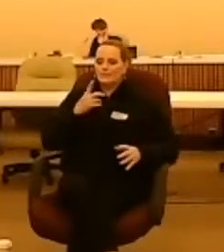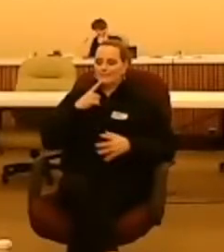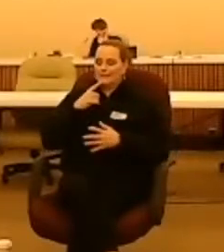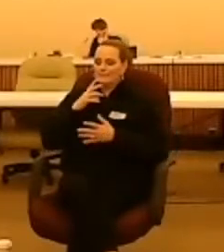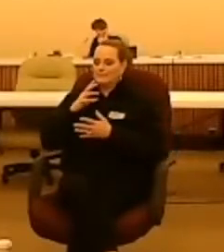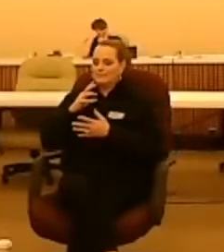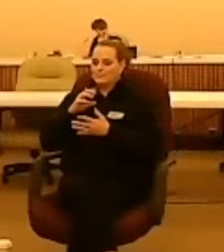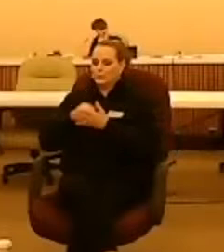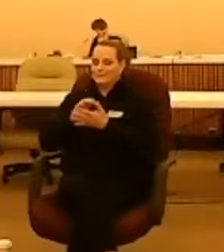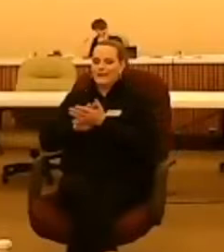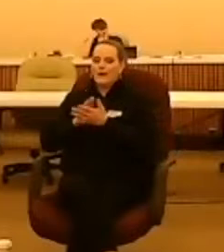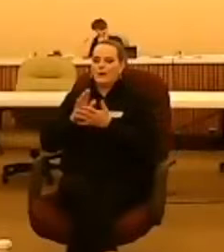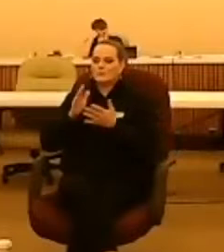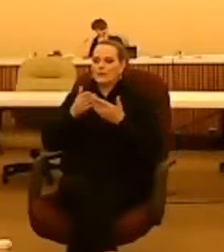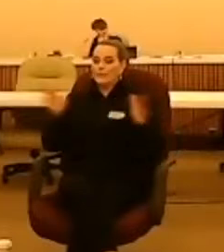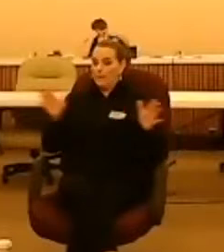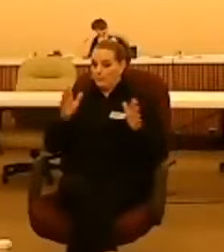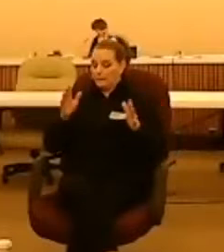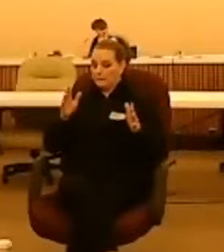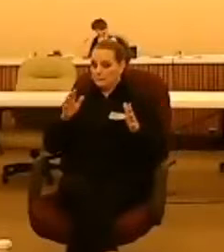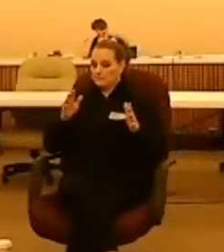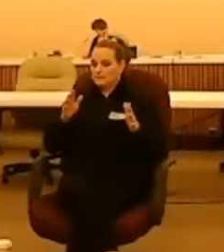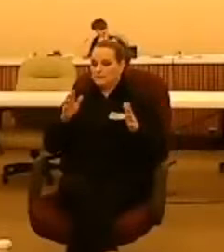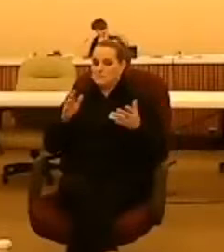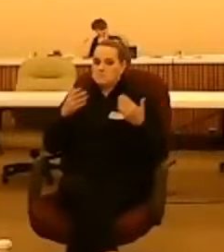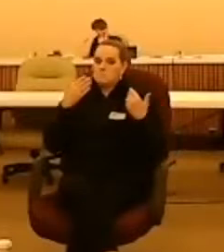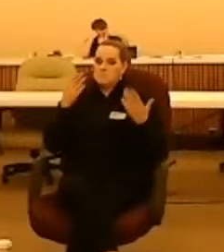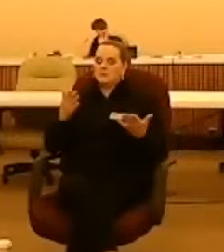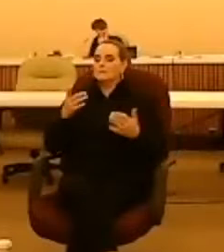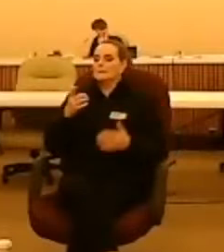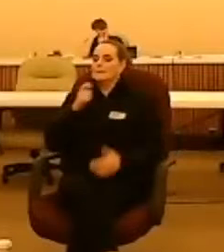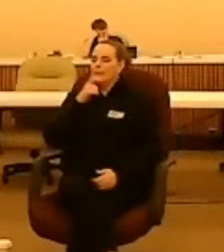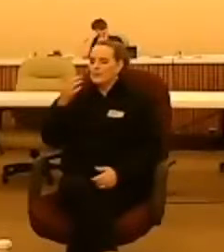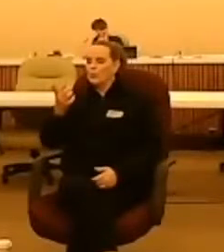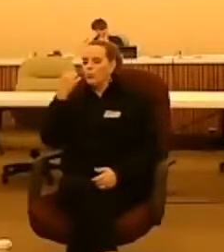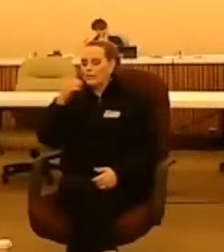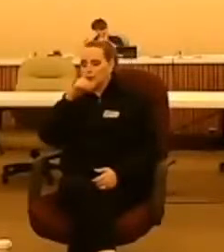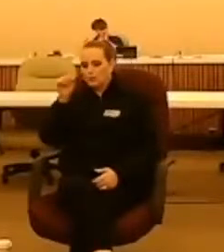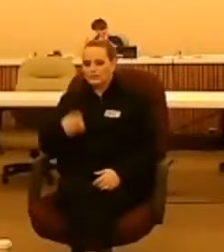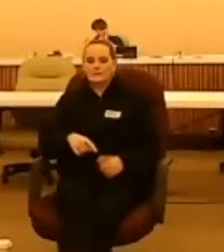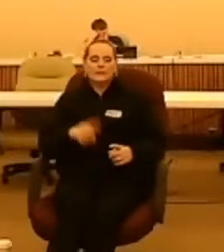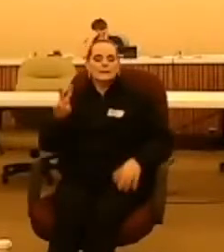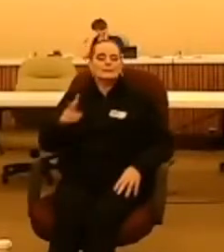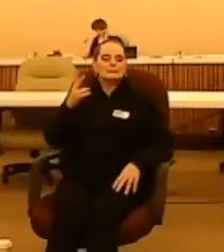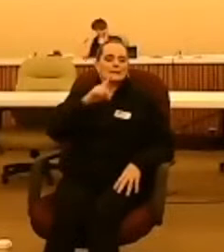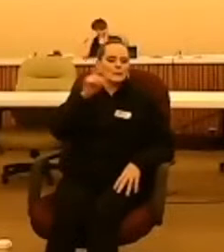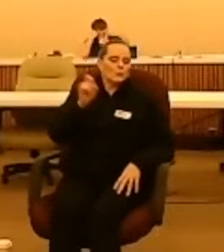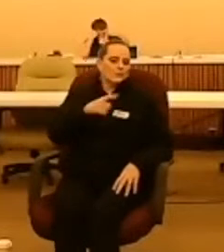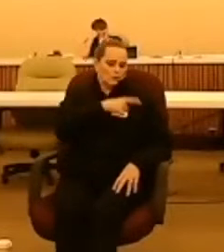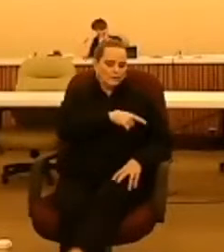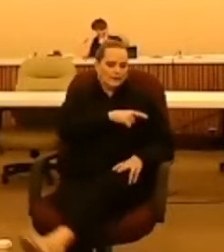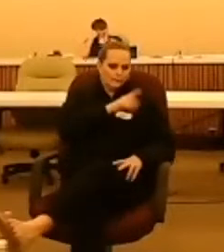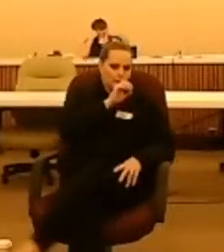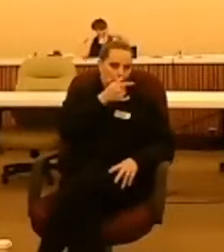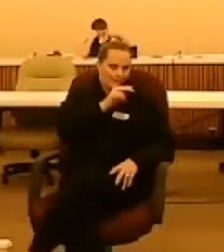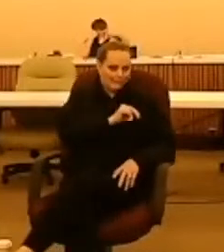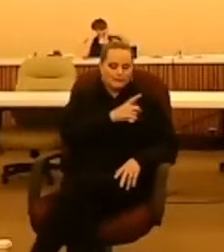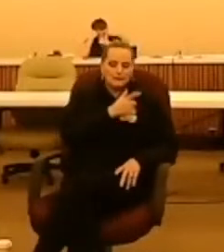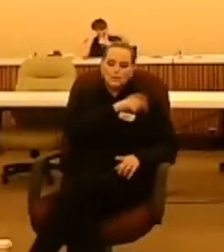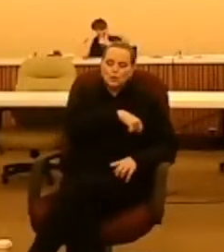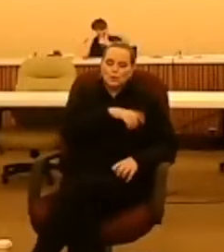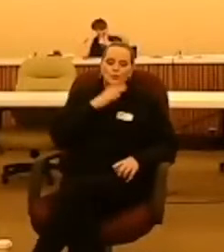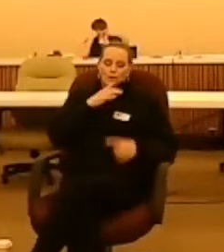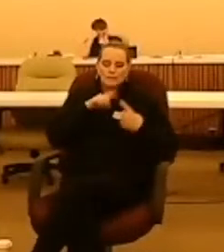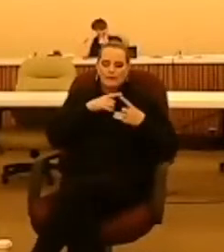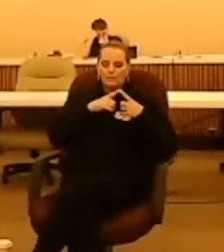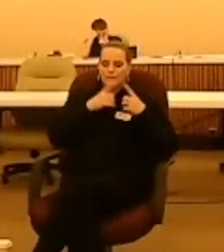it does. I mean, that would be one question I have. A second question I have for Don is he mentioned the possibility